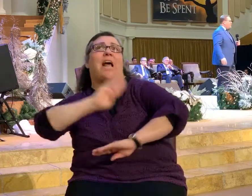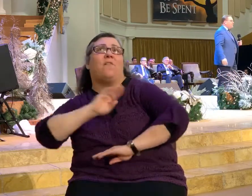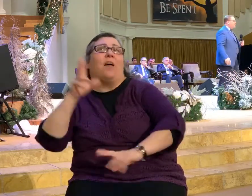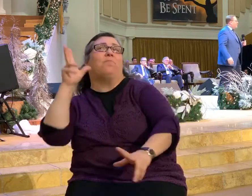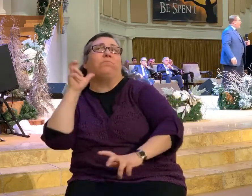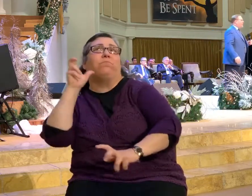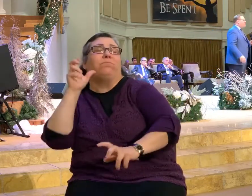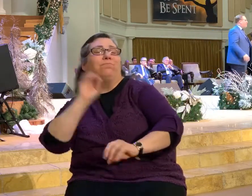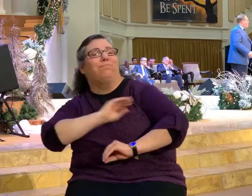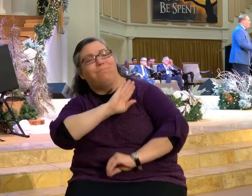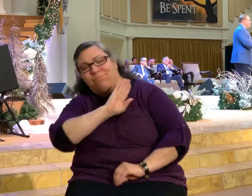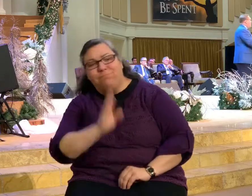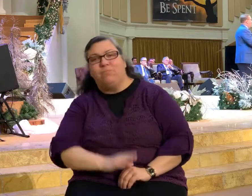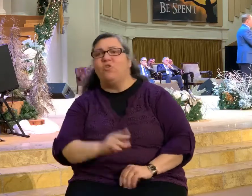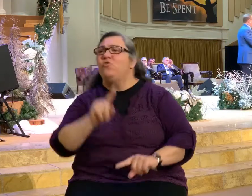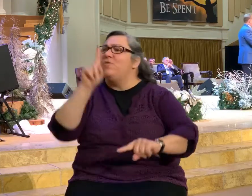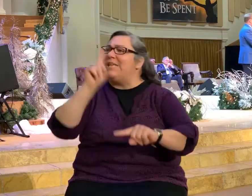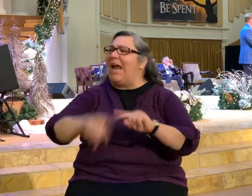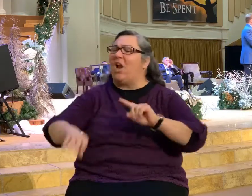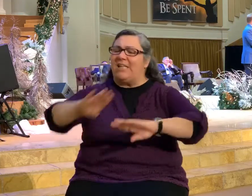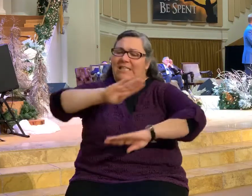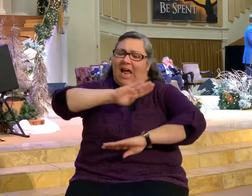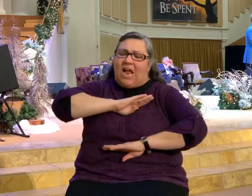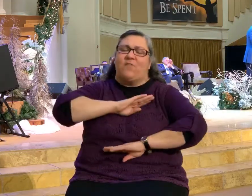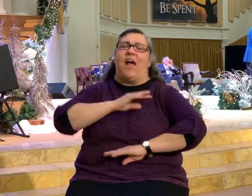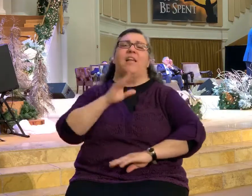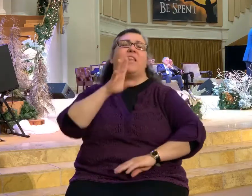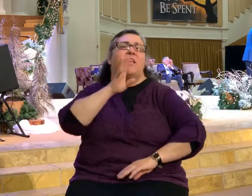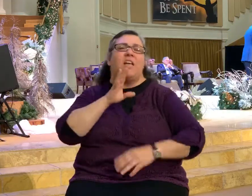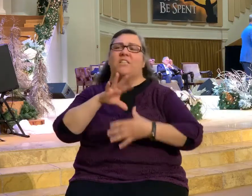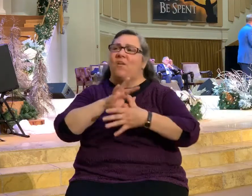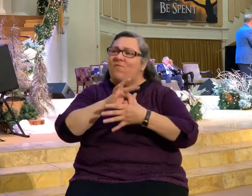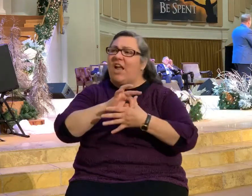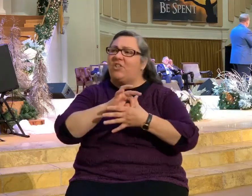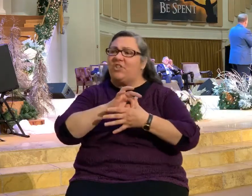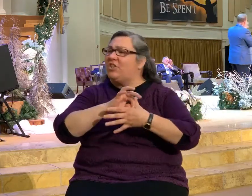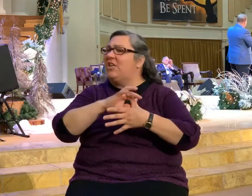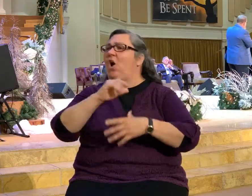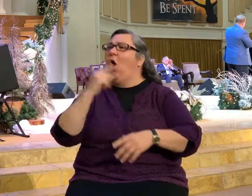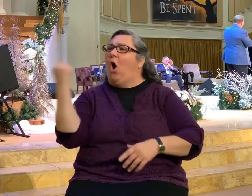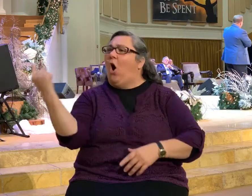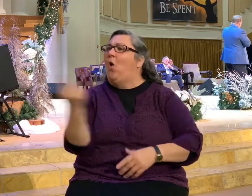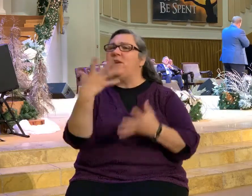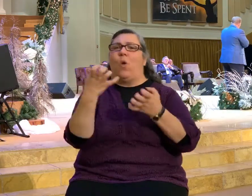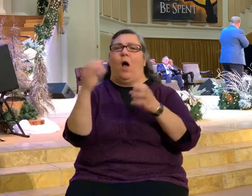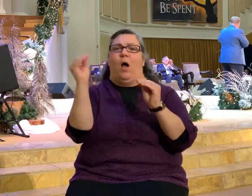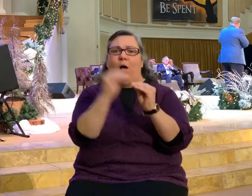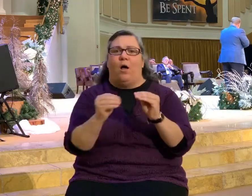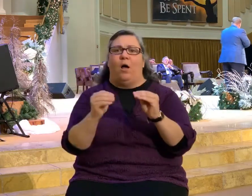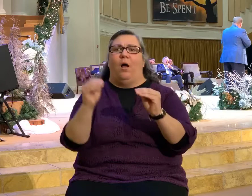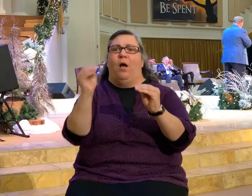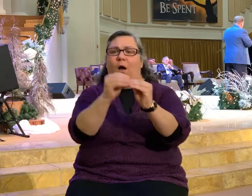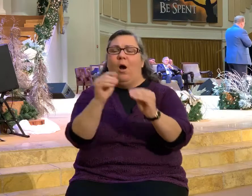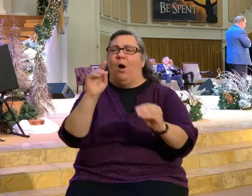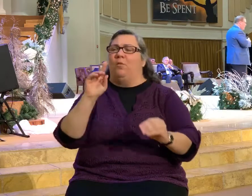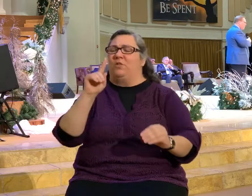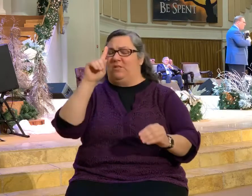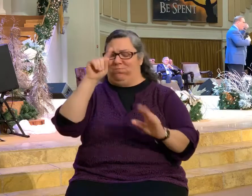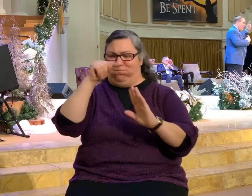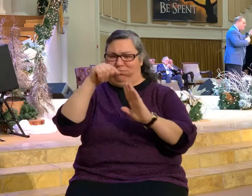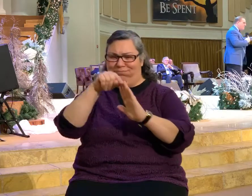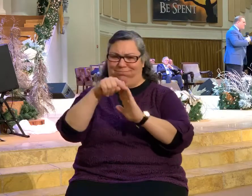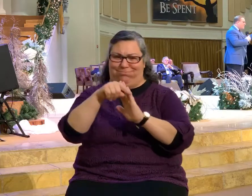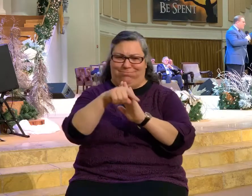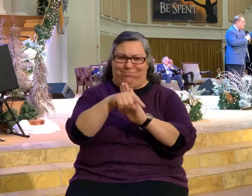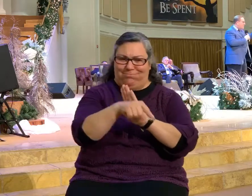hearing. You can't fulfill the lust of the flesh, you never get fulfilled. It's always going to lead to moral decay, further and